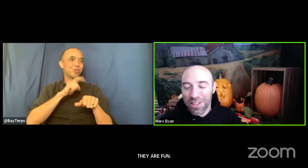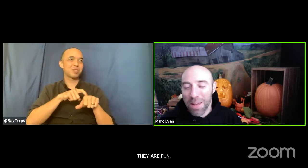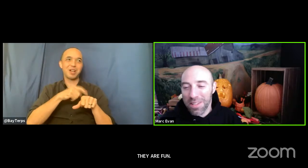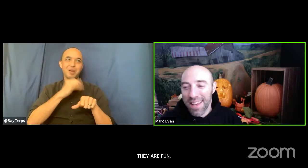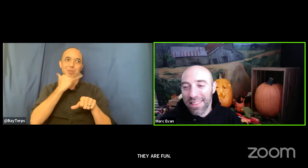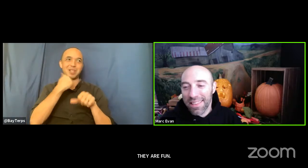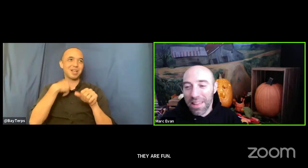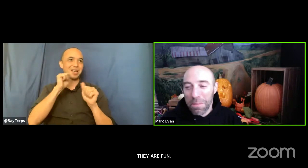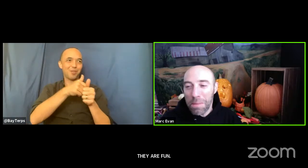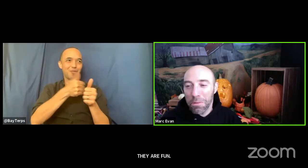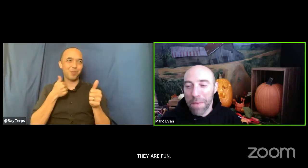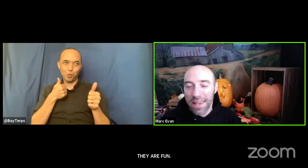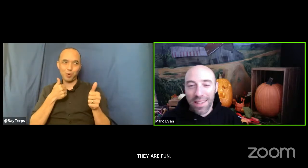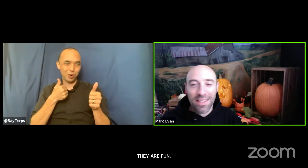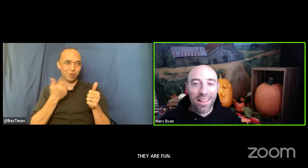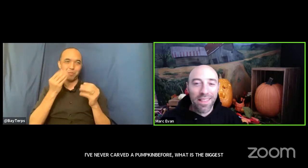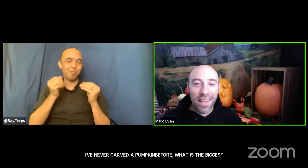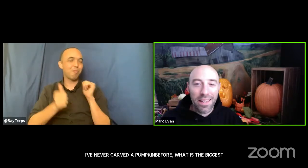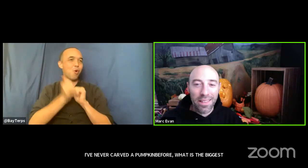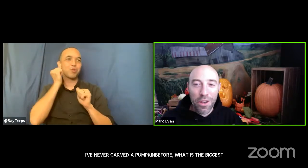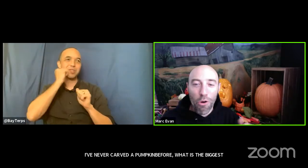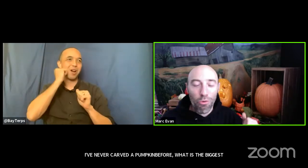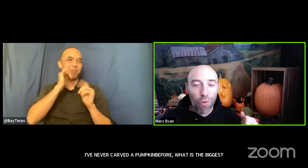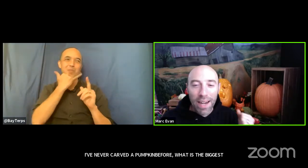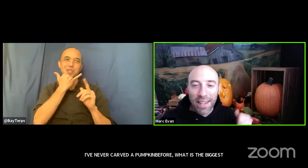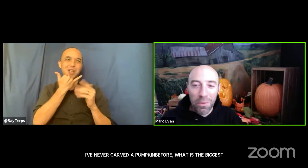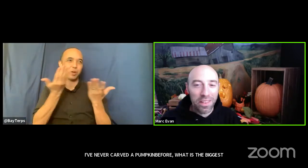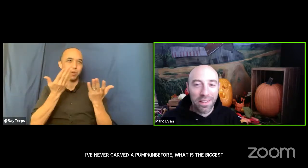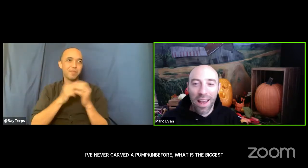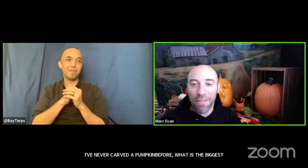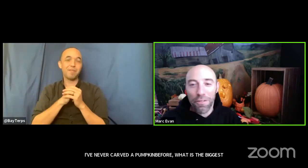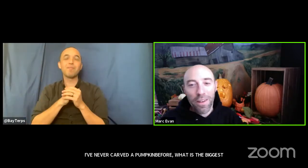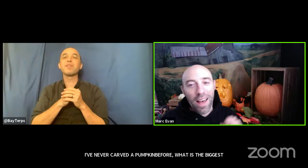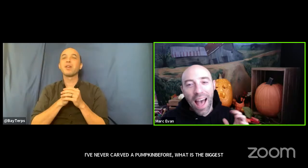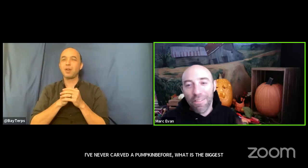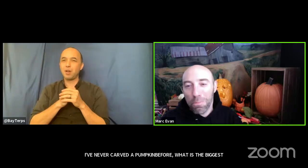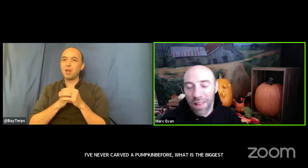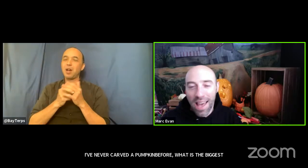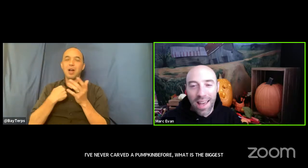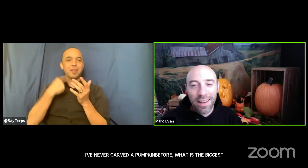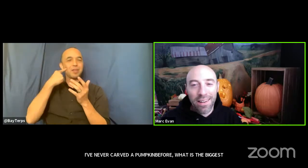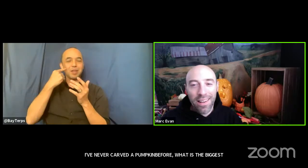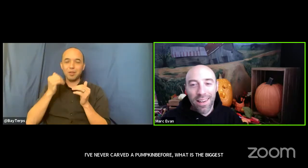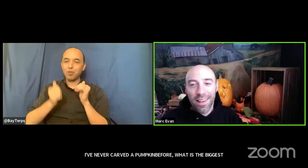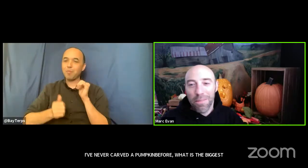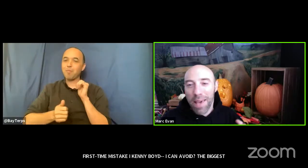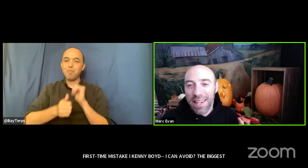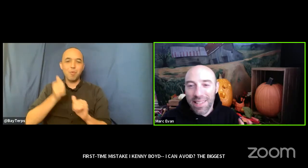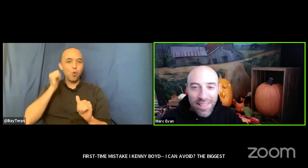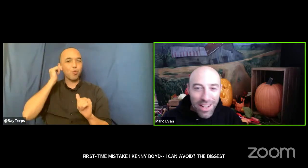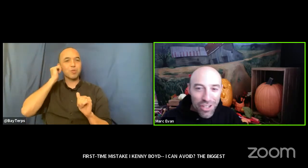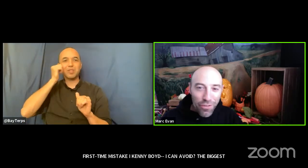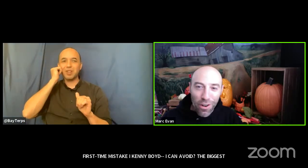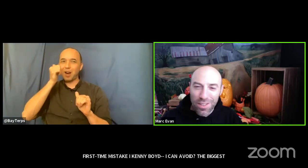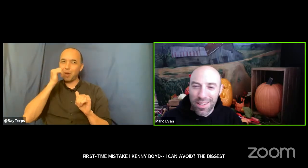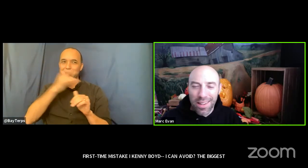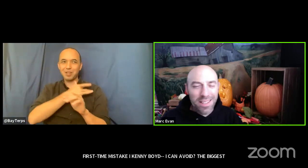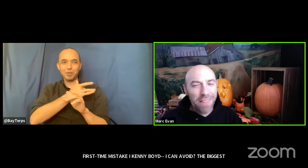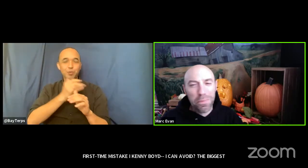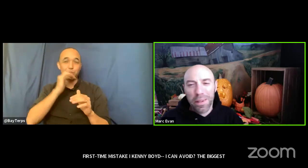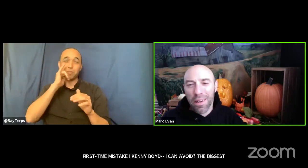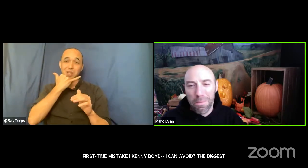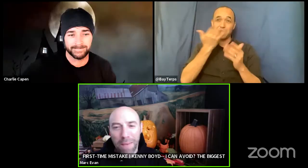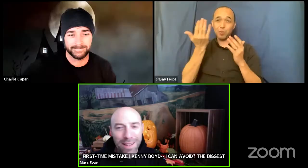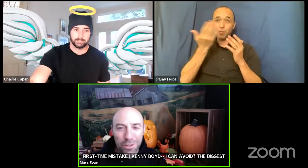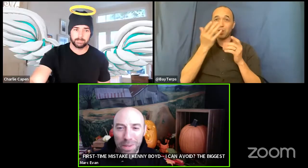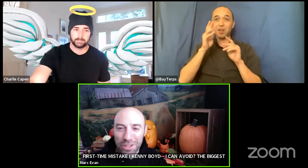Biggest first time mistake that I think people make is that they go right in with a knife. Have a plan, make a sketch first. It doesn't